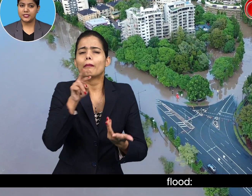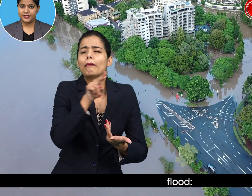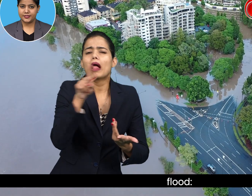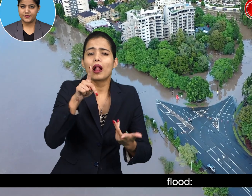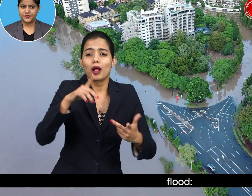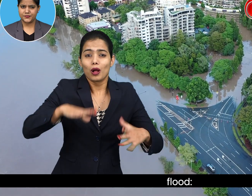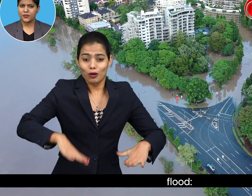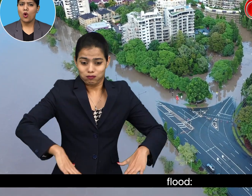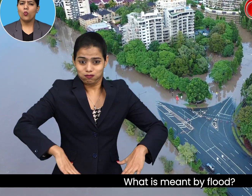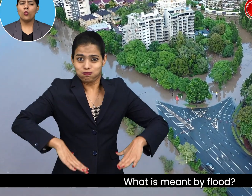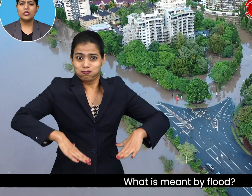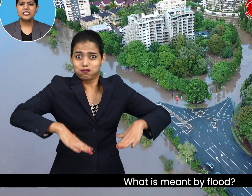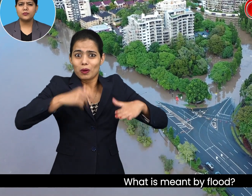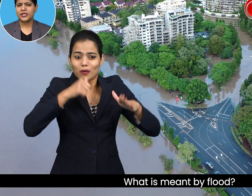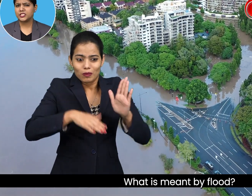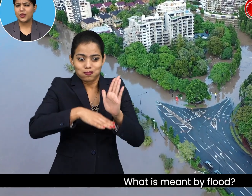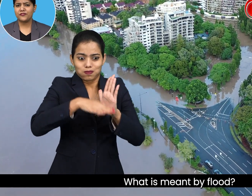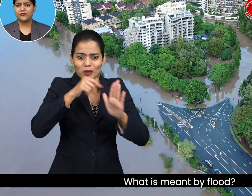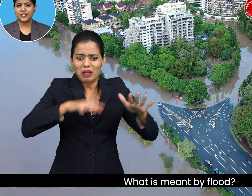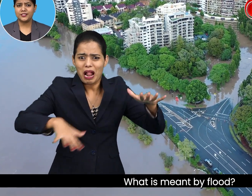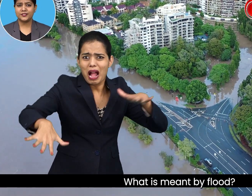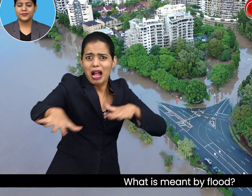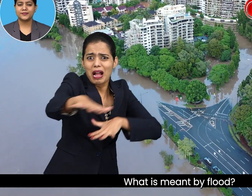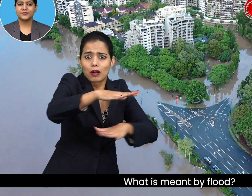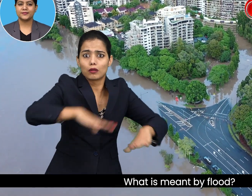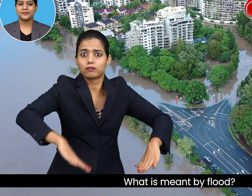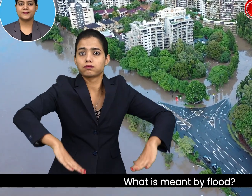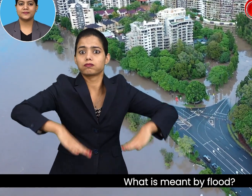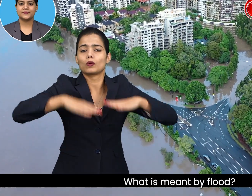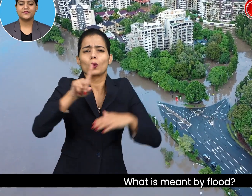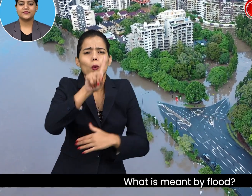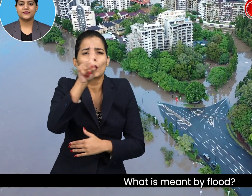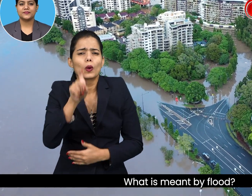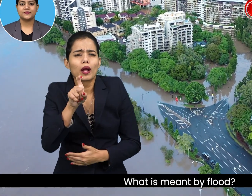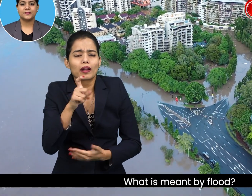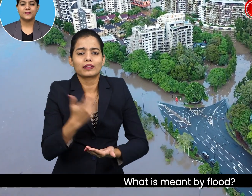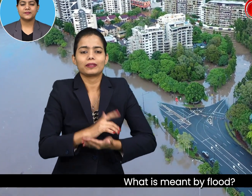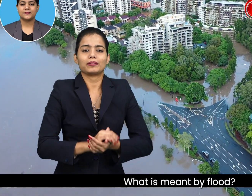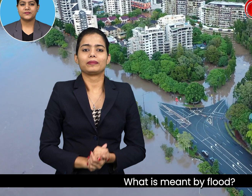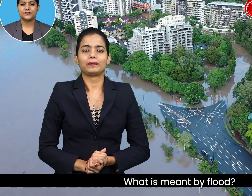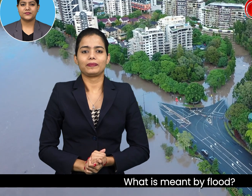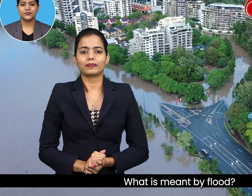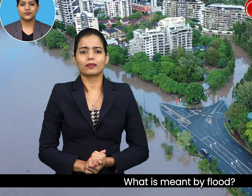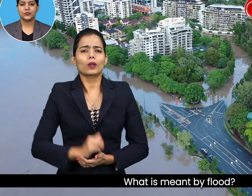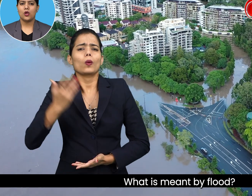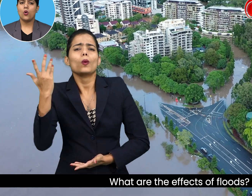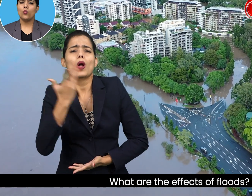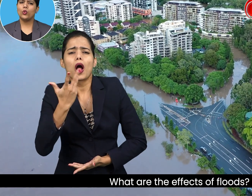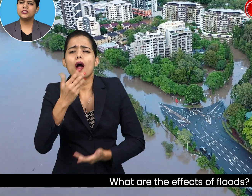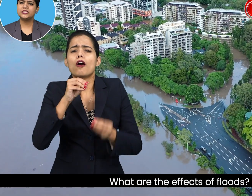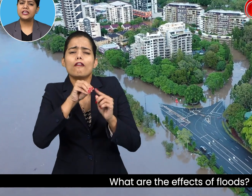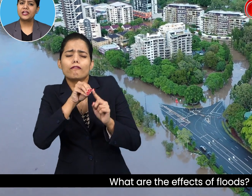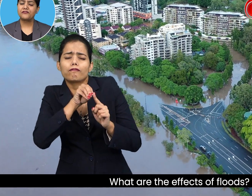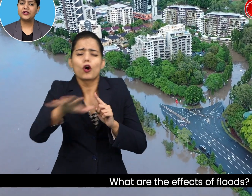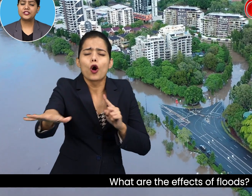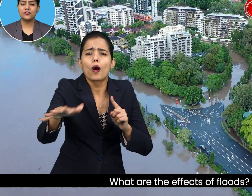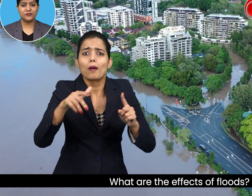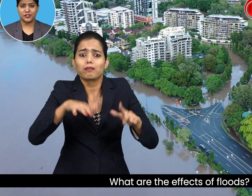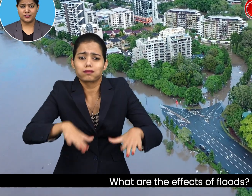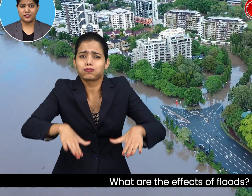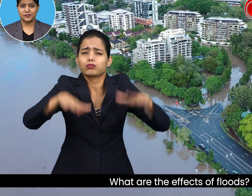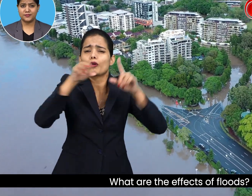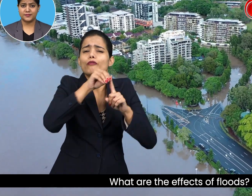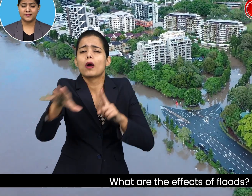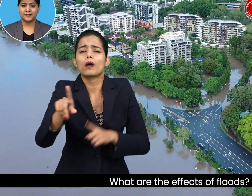Flood. What is meant by flood? What are the effects